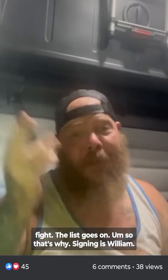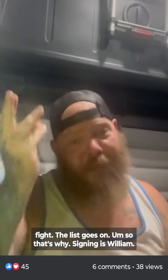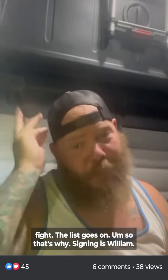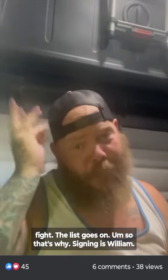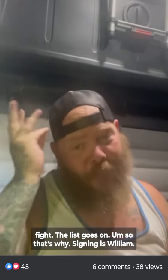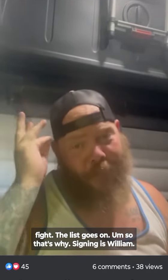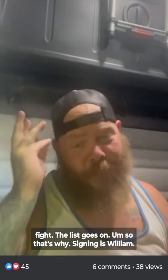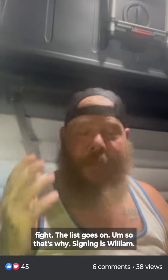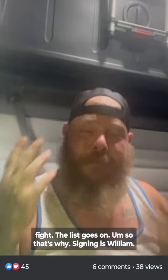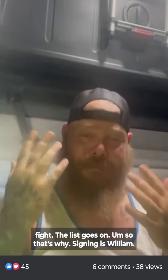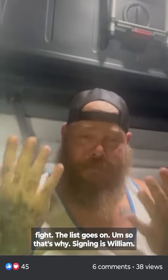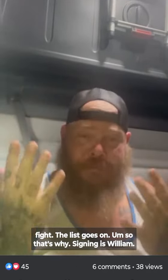is William.